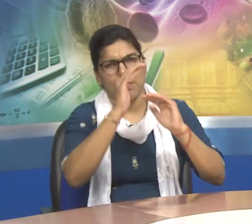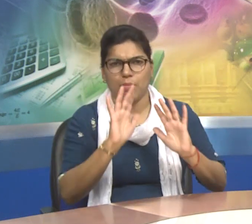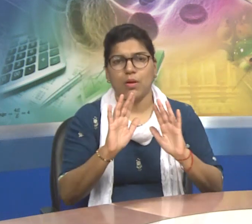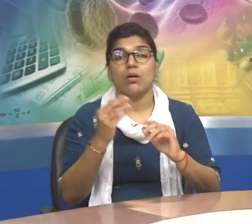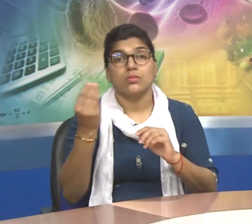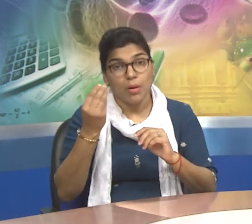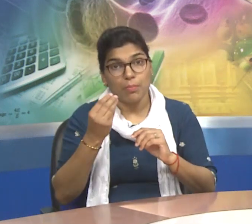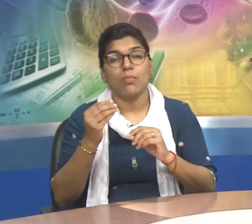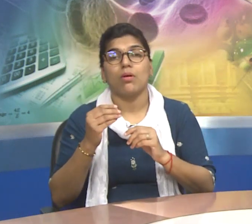single library.